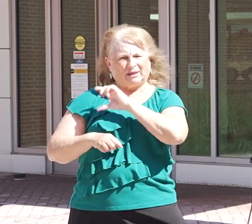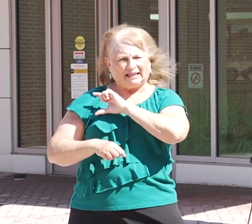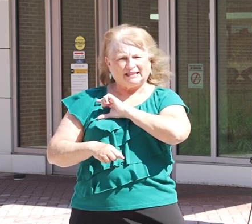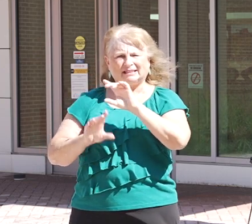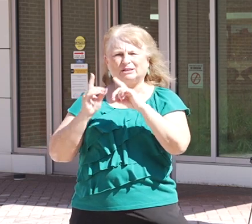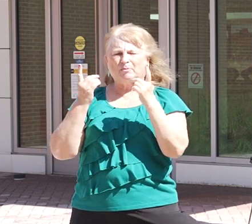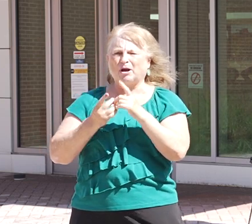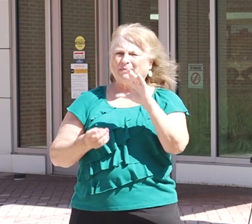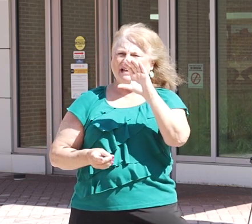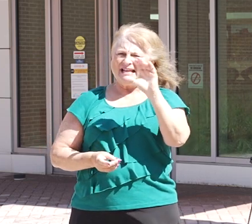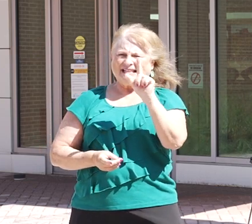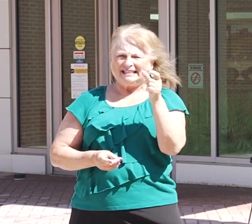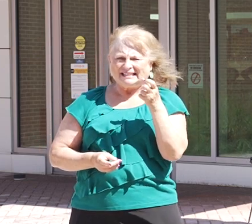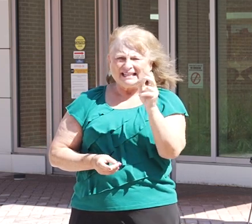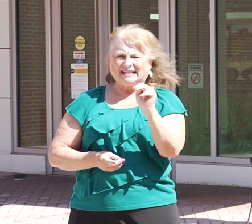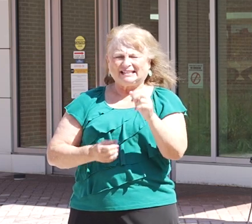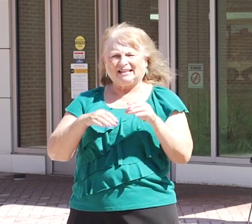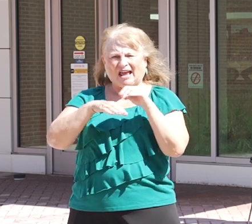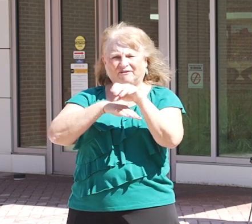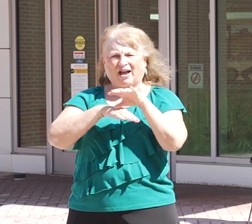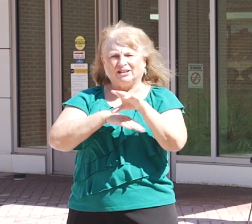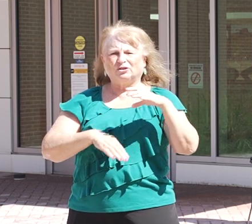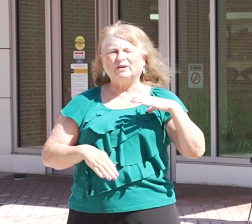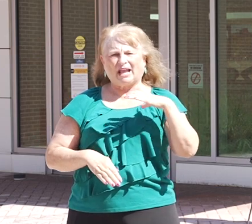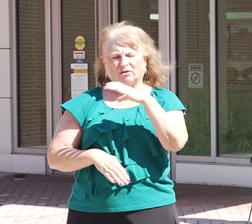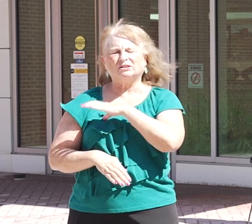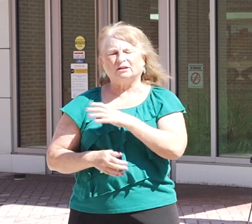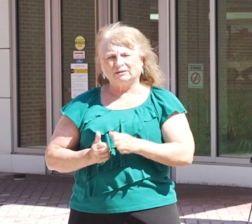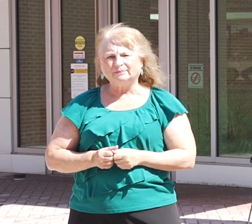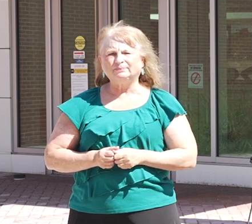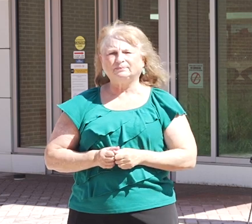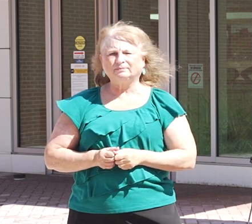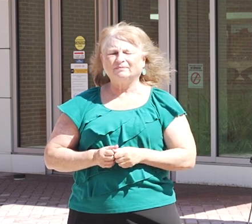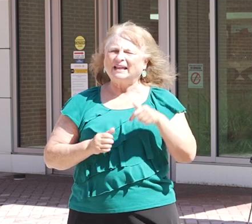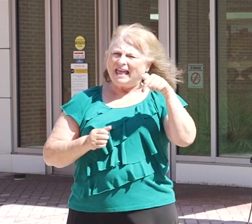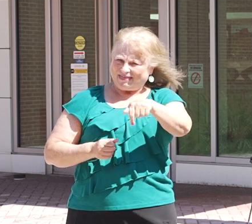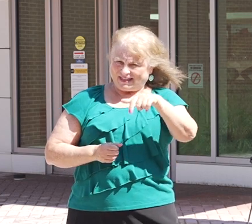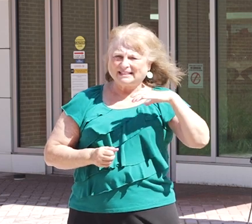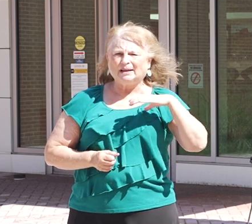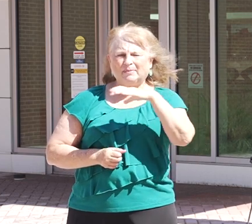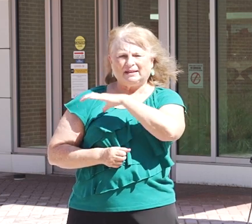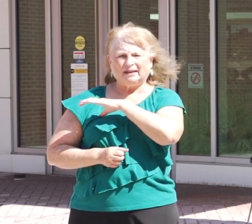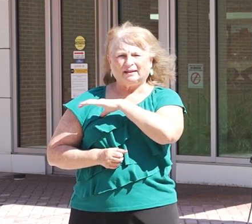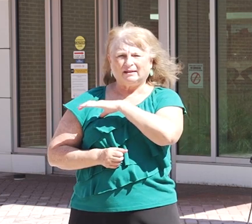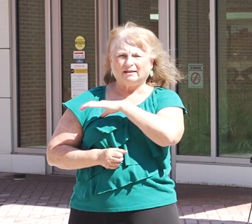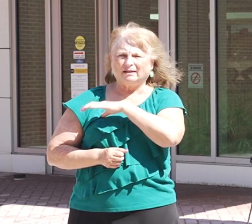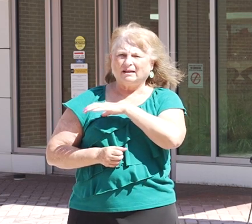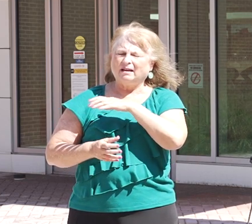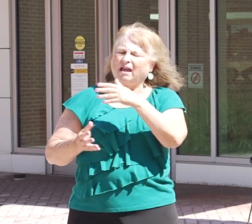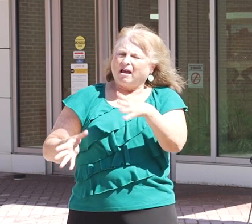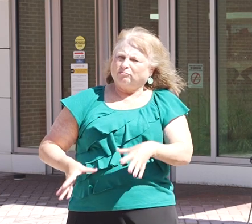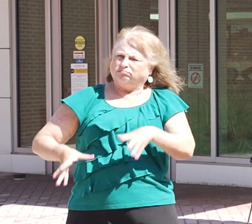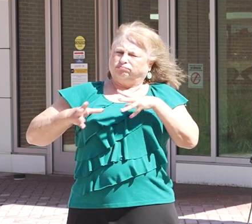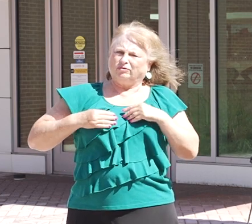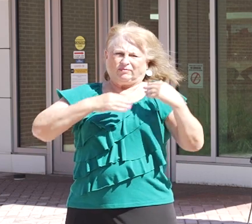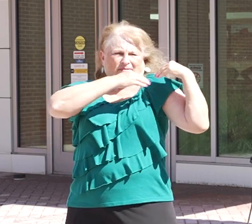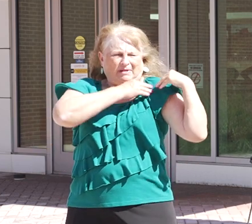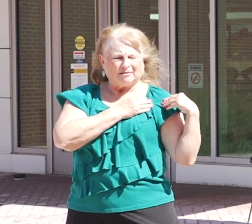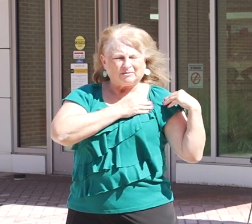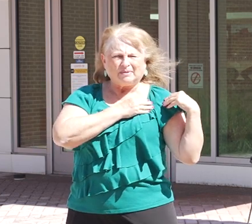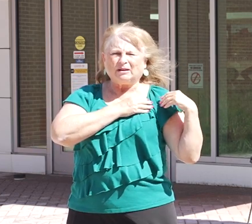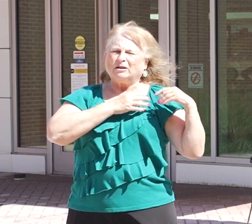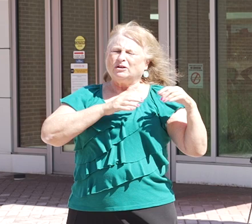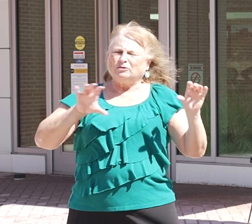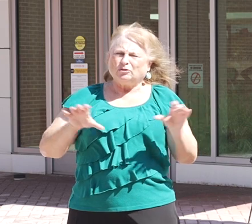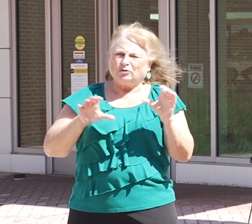Department's Citizens Advisory Council. This committee was tasked with conducting a